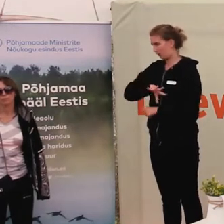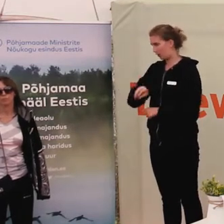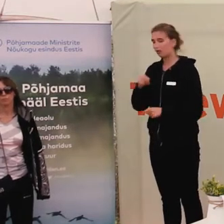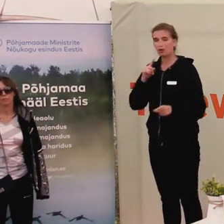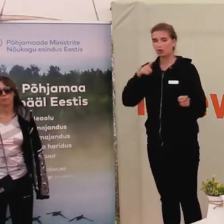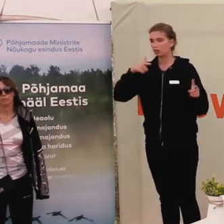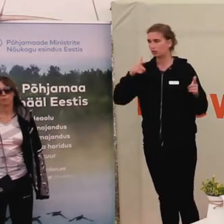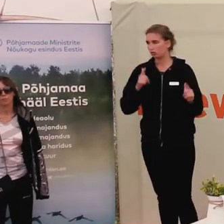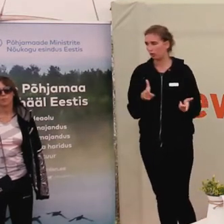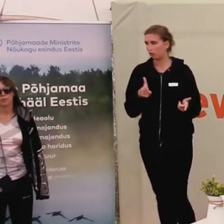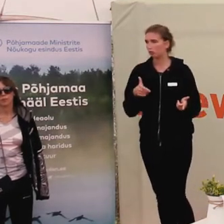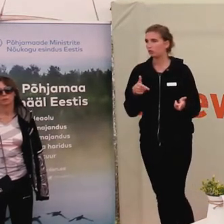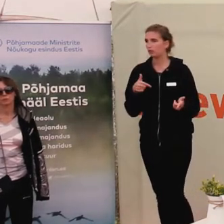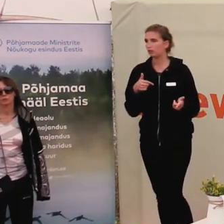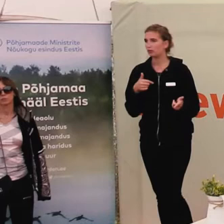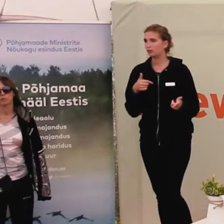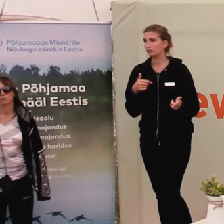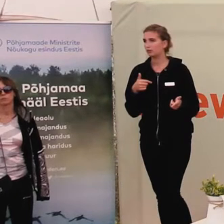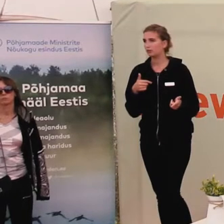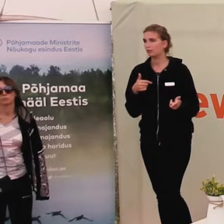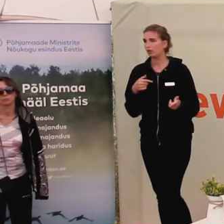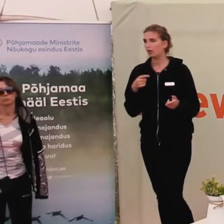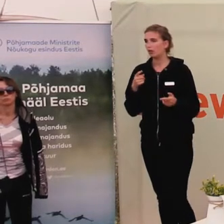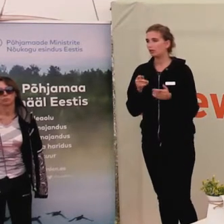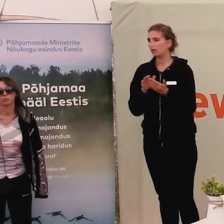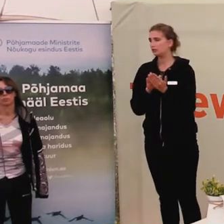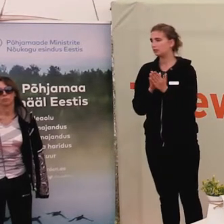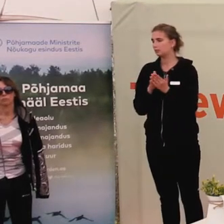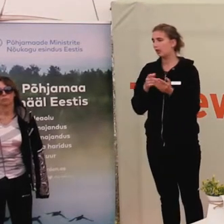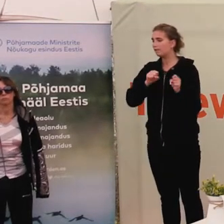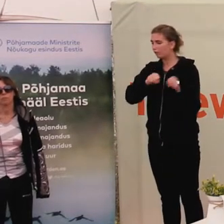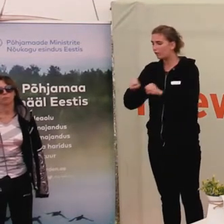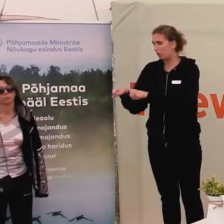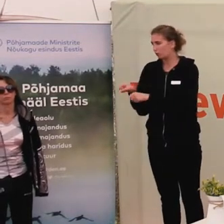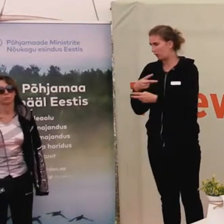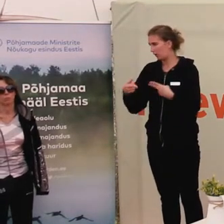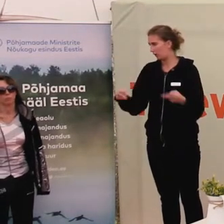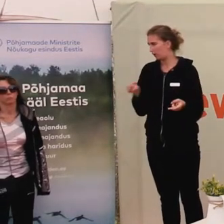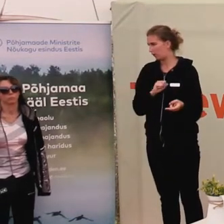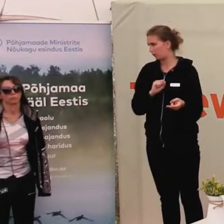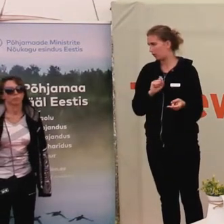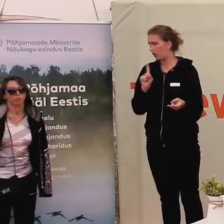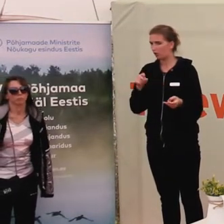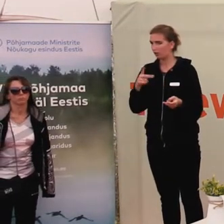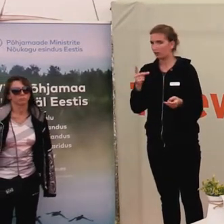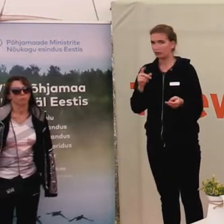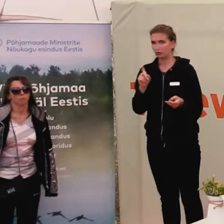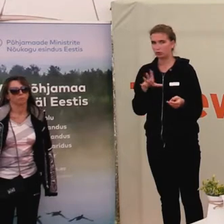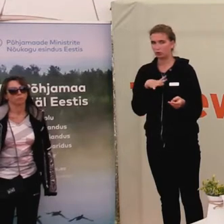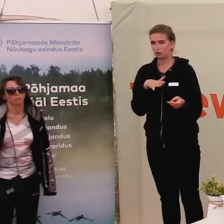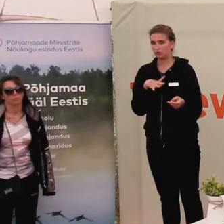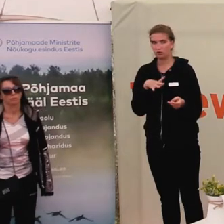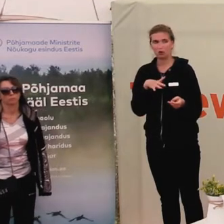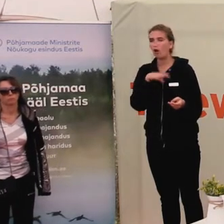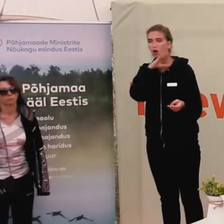the matter about having a reasonable portfolio of different options. But there was another question. Ah,